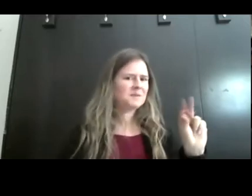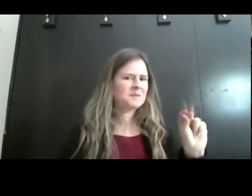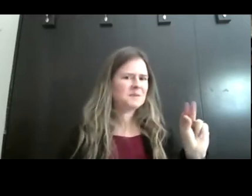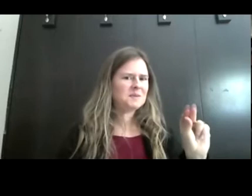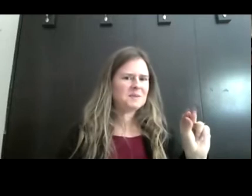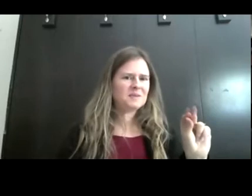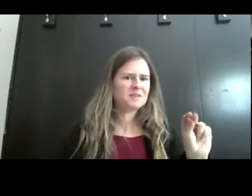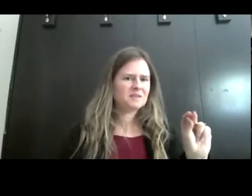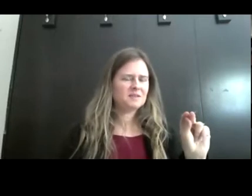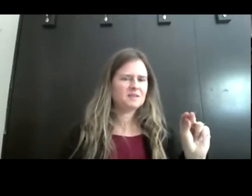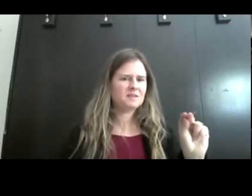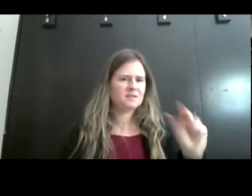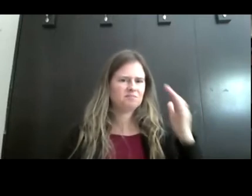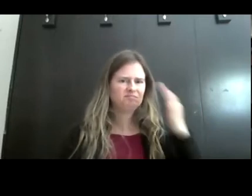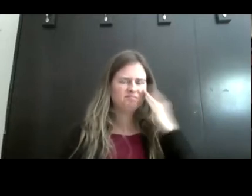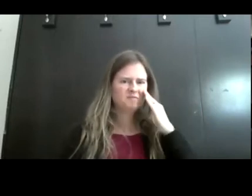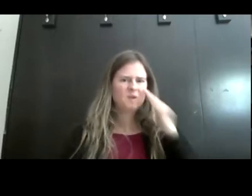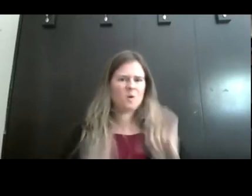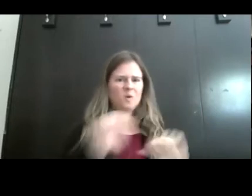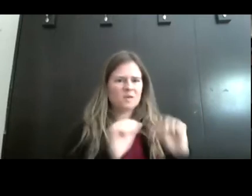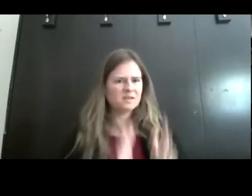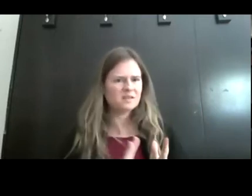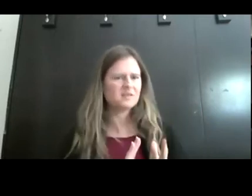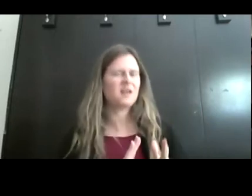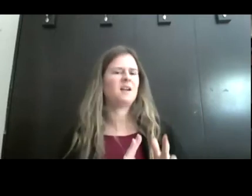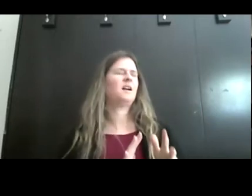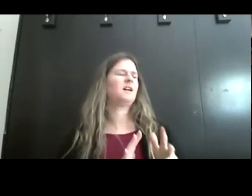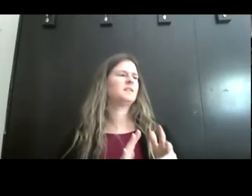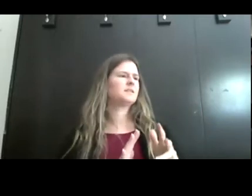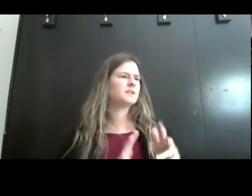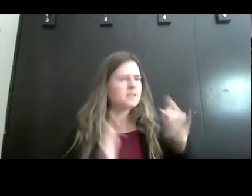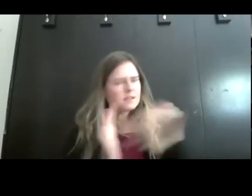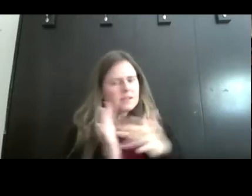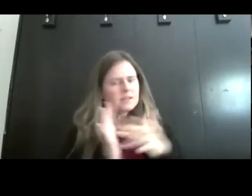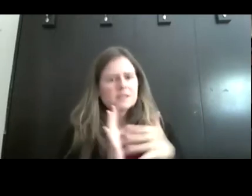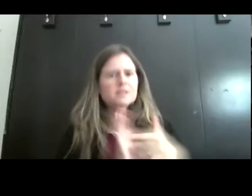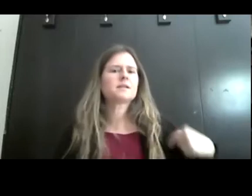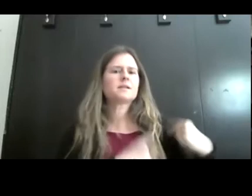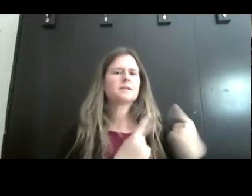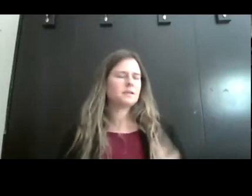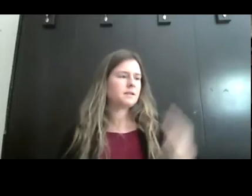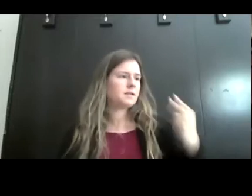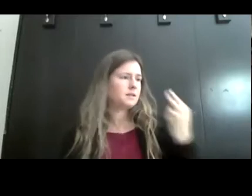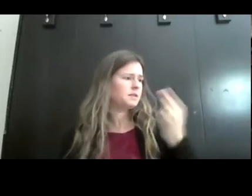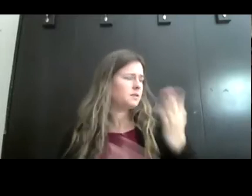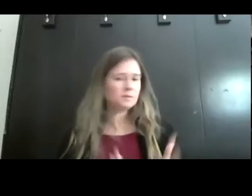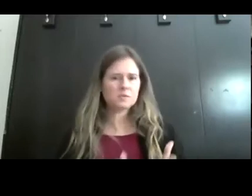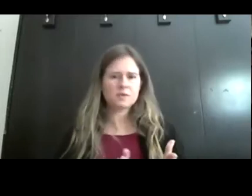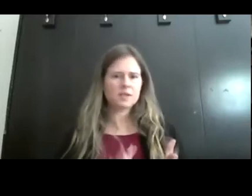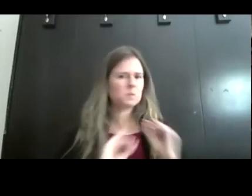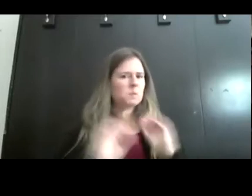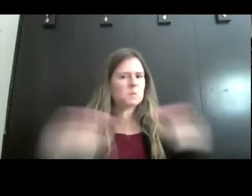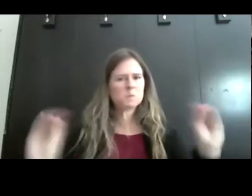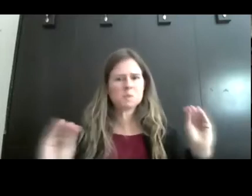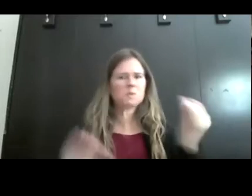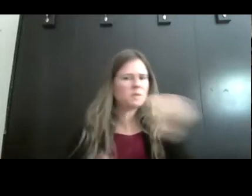I know several anthropologists and have worked with a lot of archaeologists and historians. There's no mention of